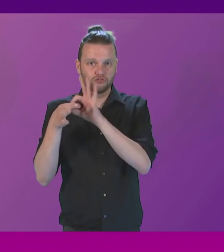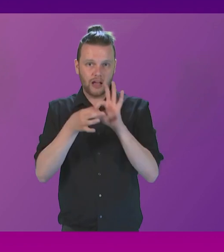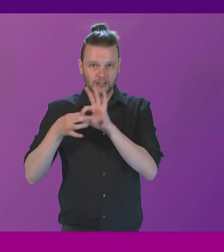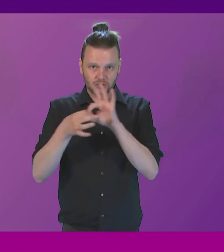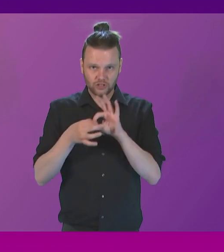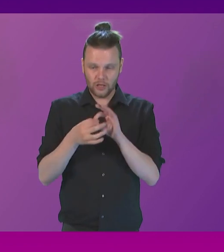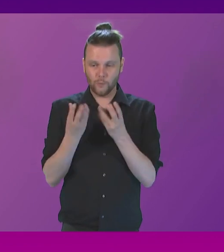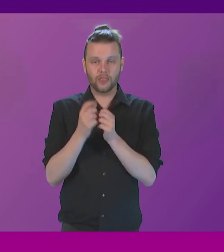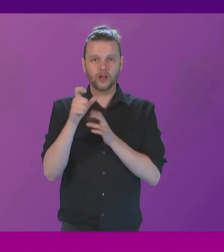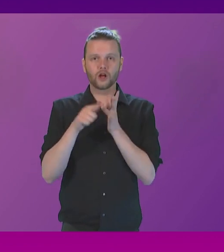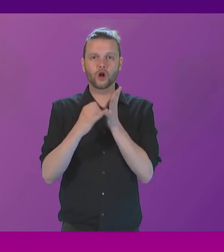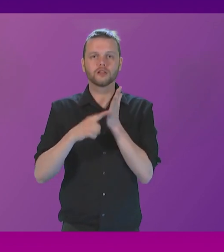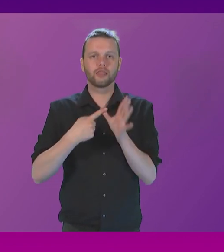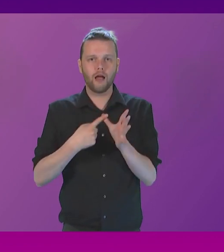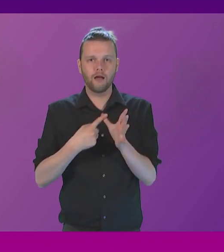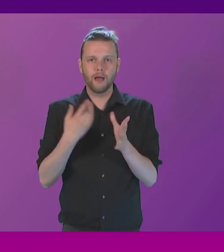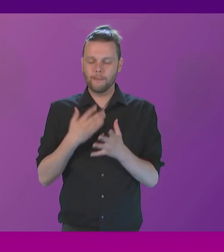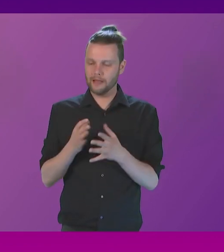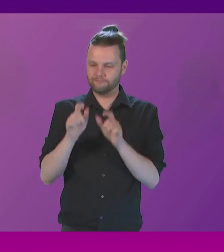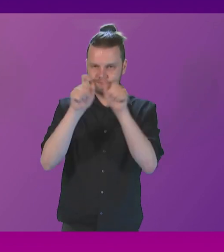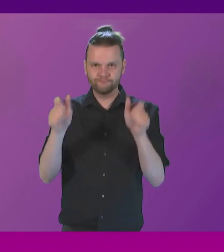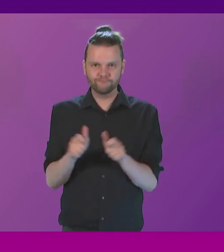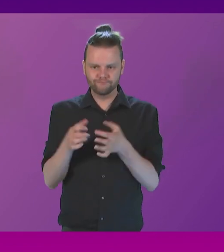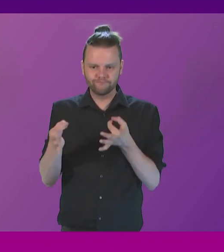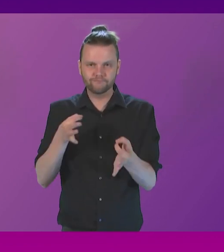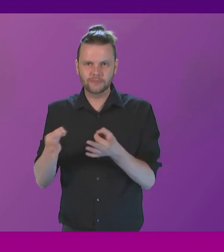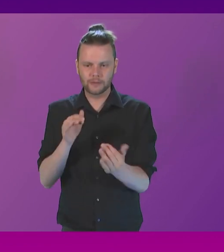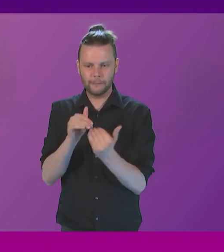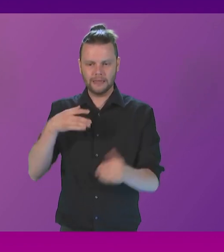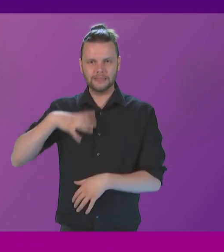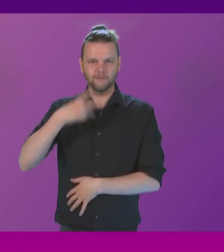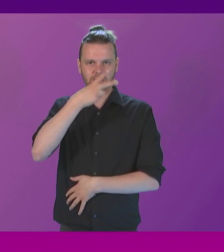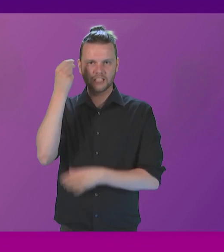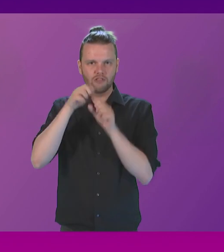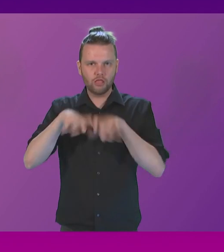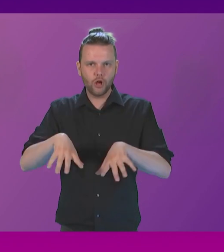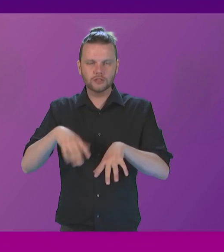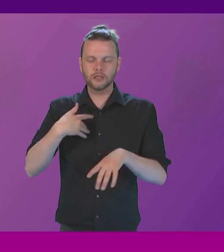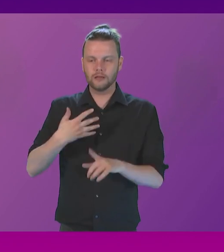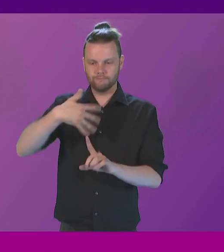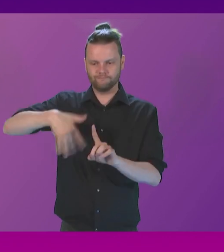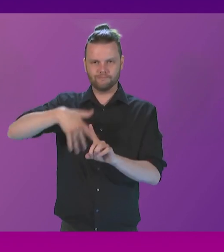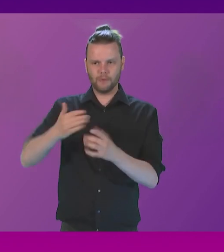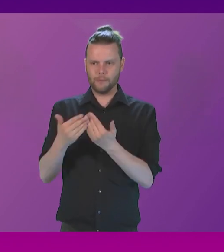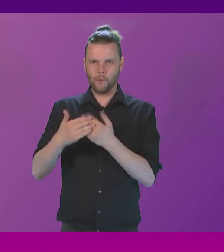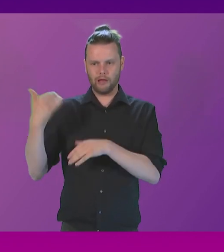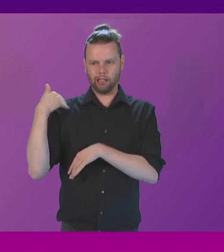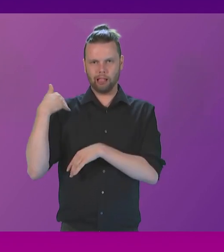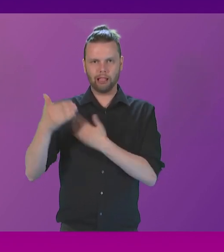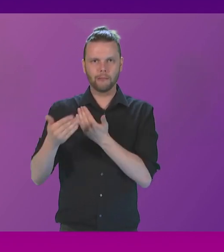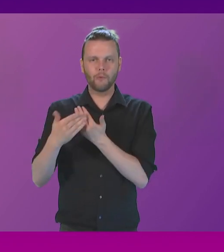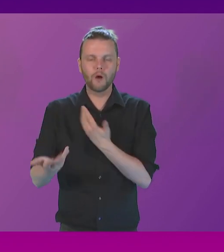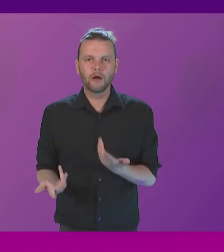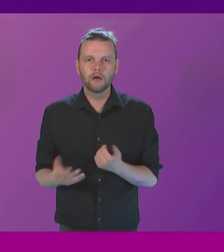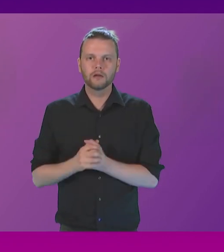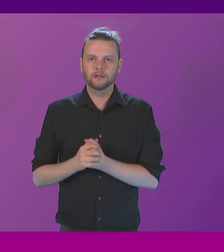COSLA, provides a strategic framework for action for meeting the needs of people with sensory loss against a background of increasing demand, requirements